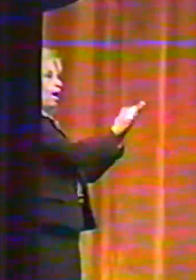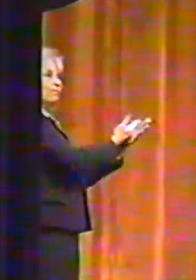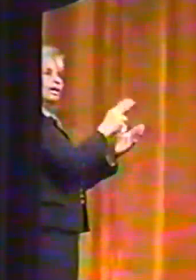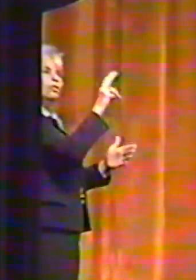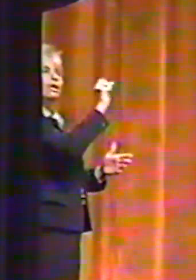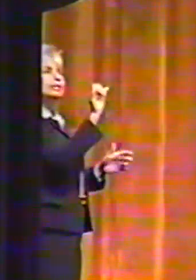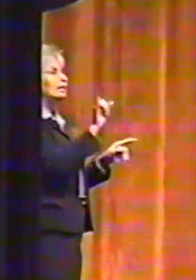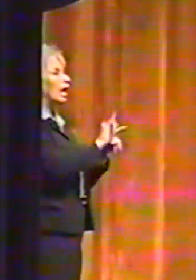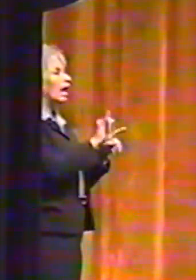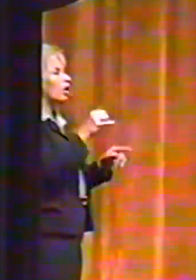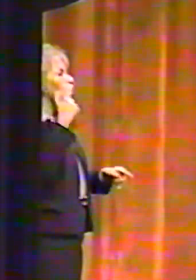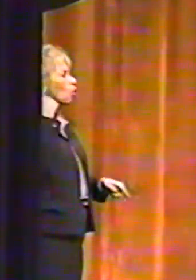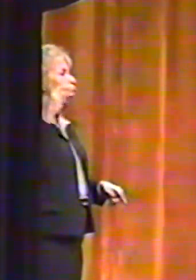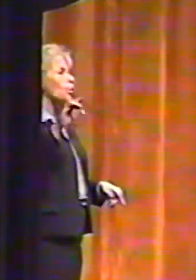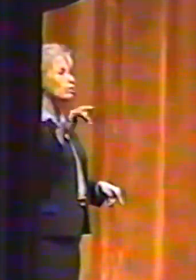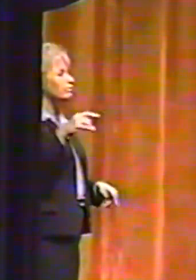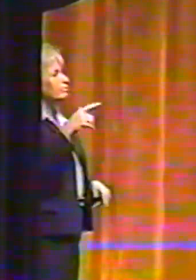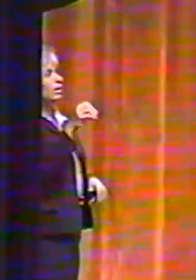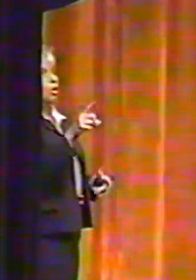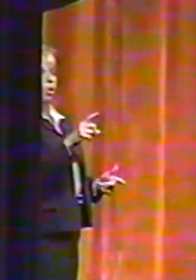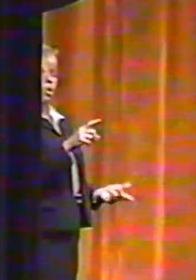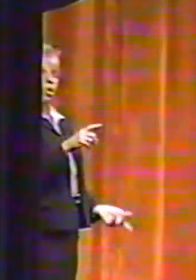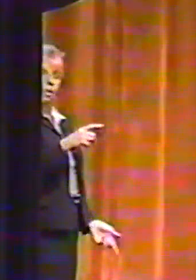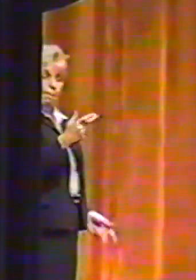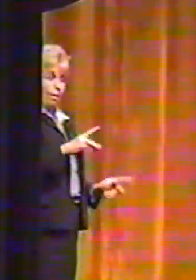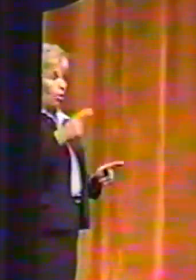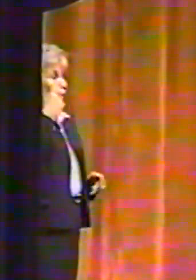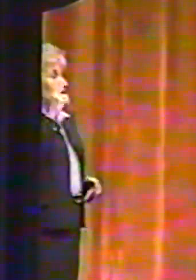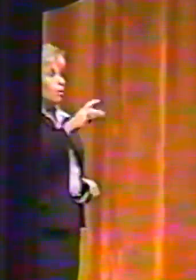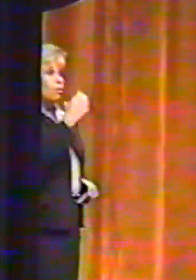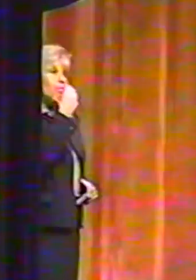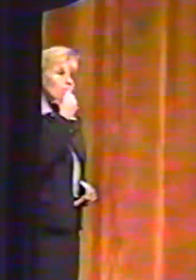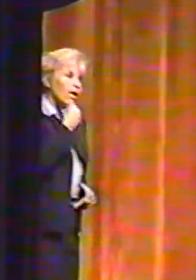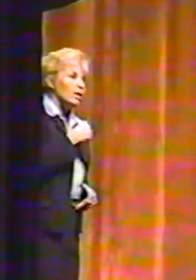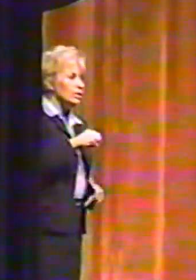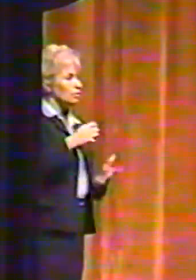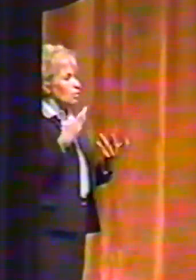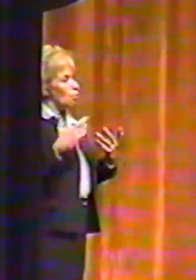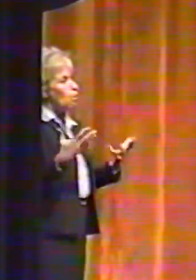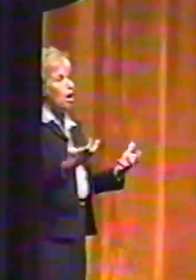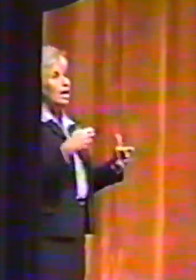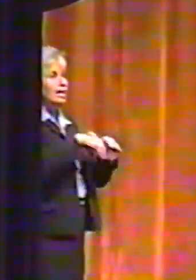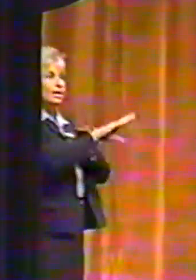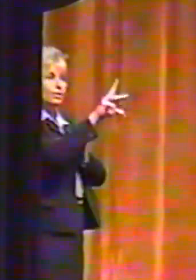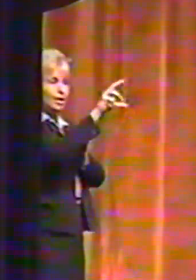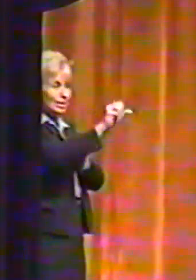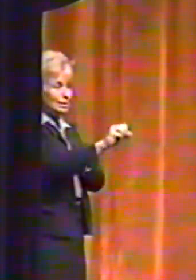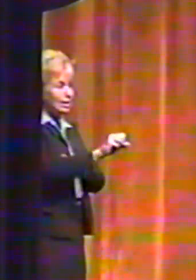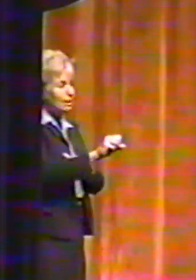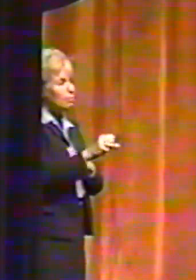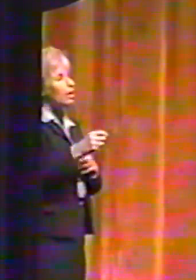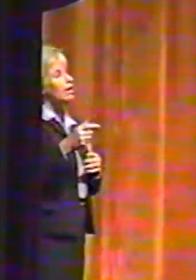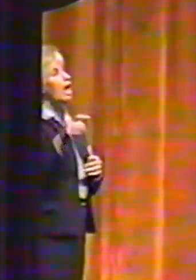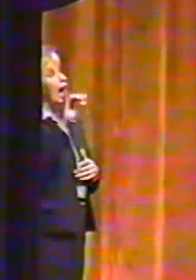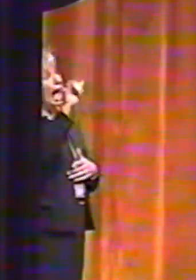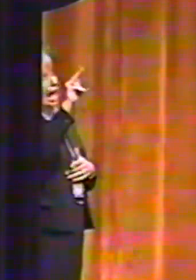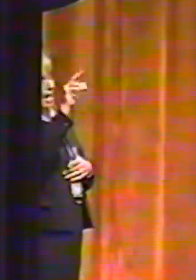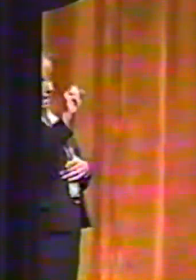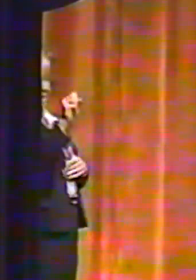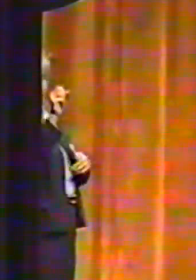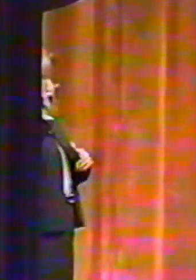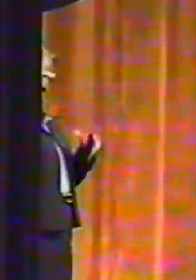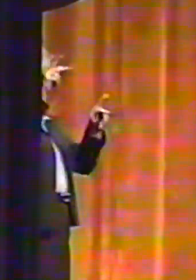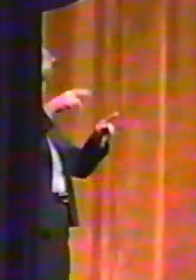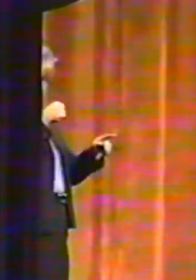the world. We recognize what a precious commodity it is, and we try to make sure to the best of our ability that those who